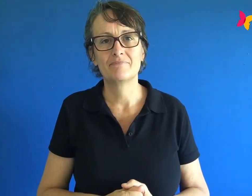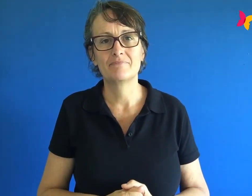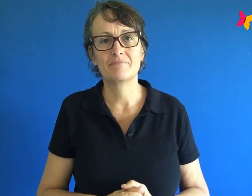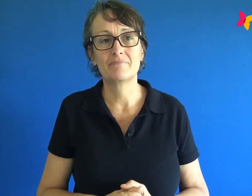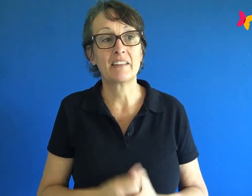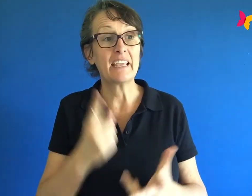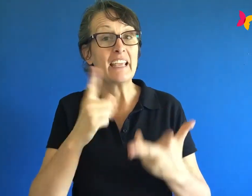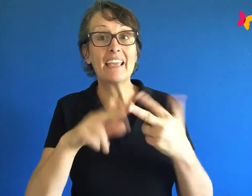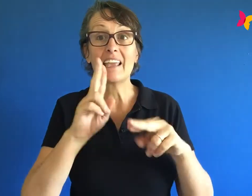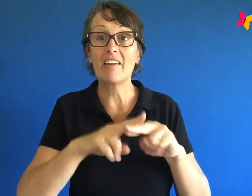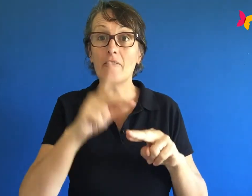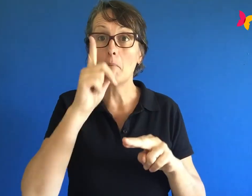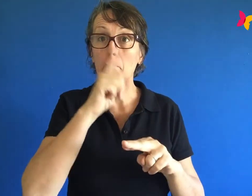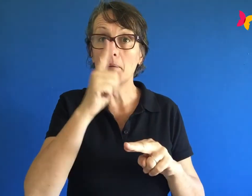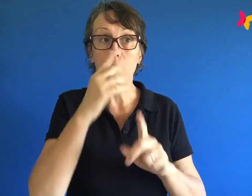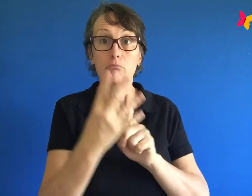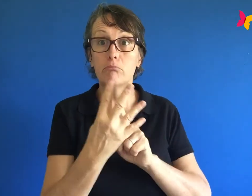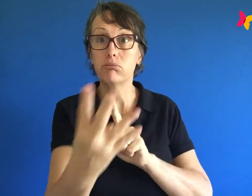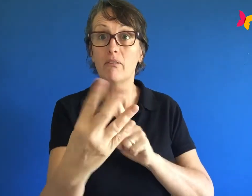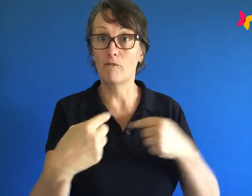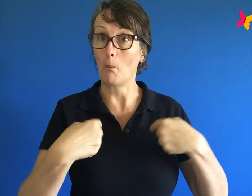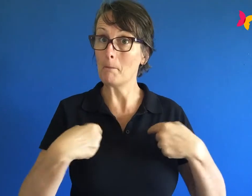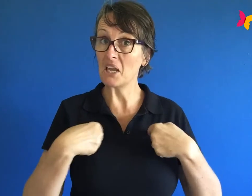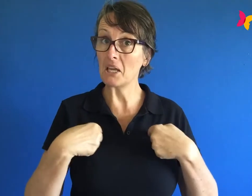right? But my kid does not deserve to be treated like a leper.